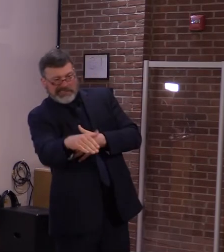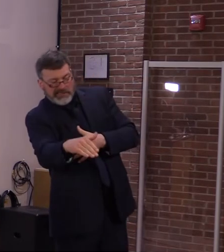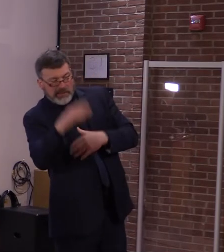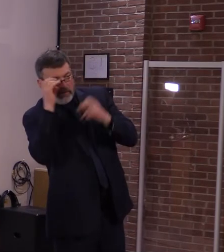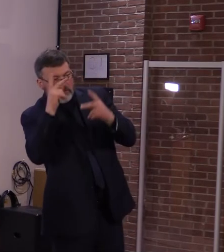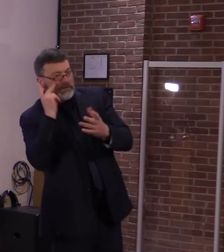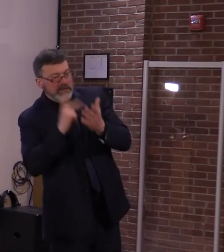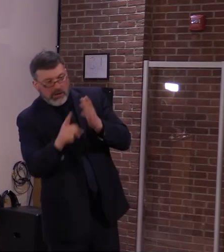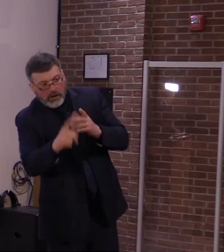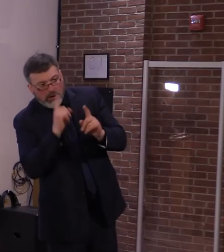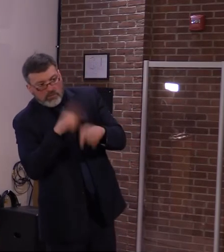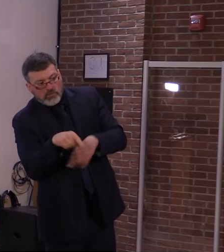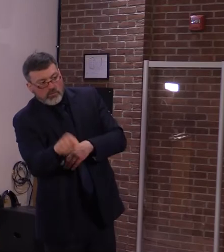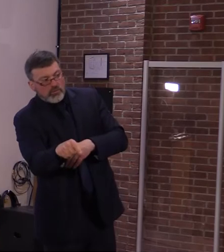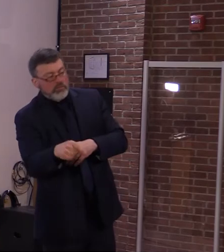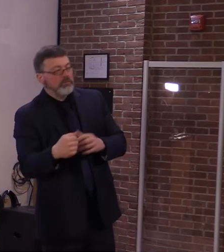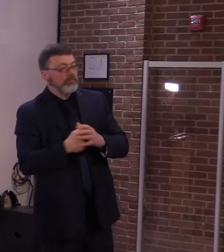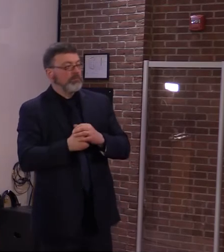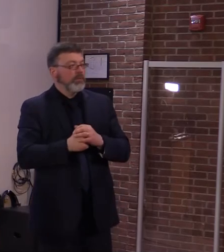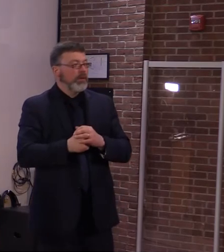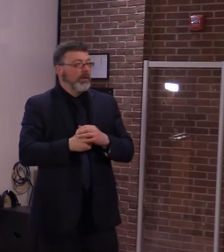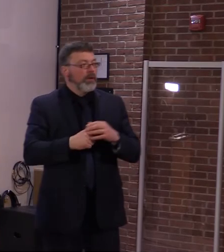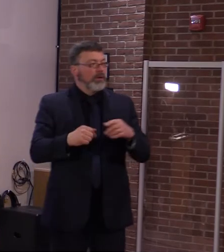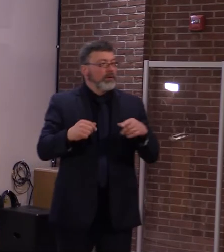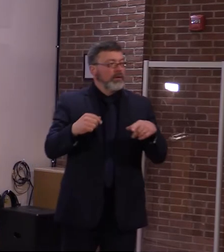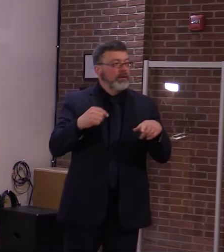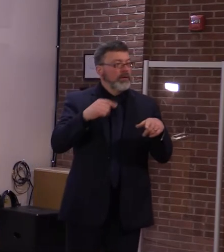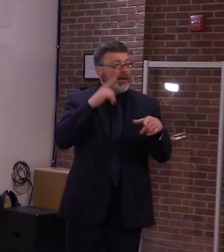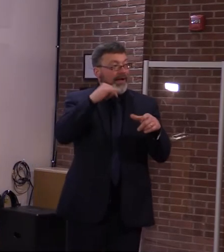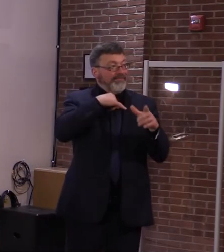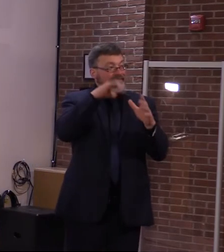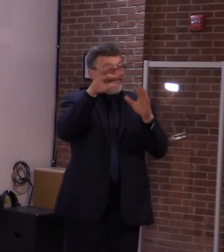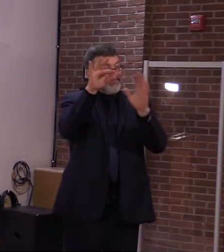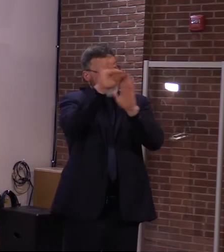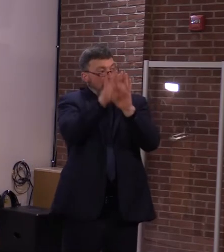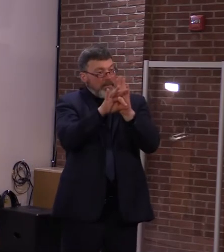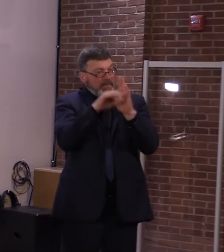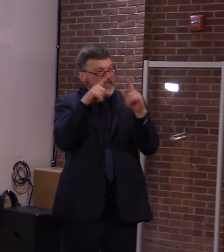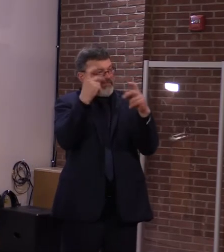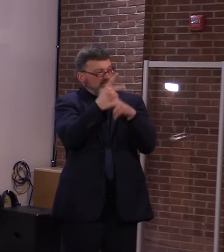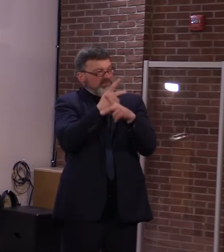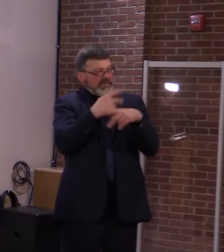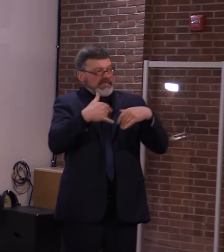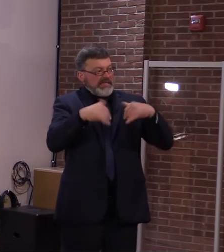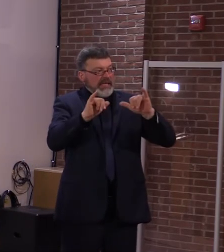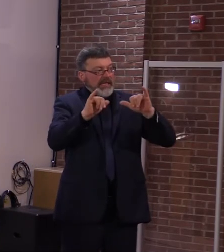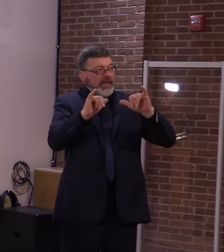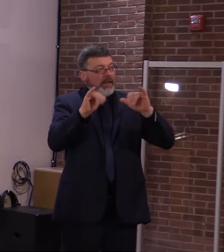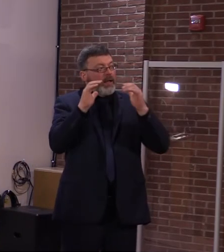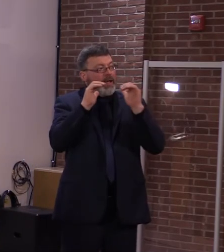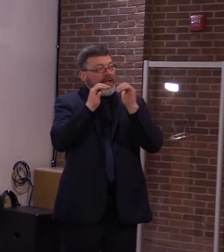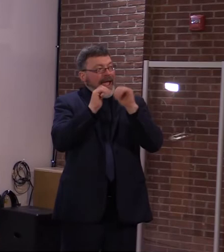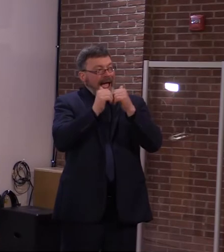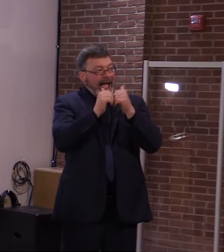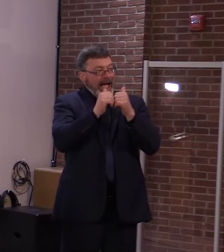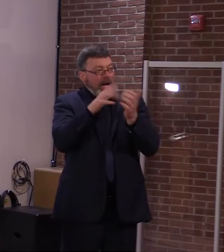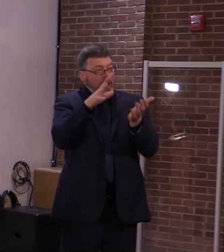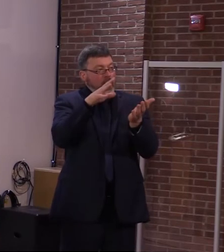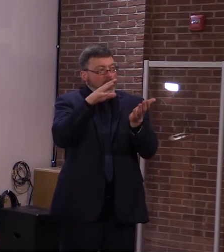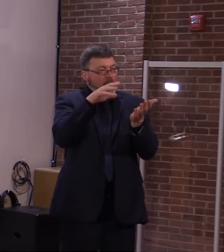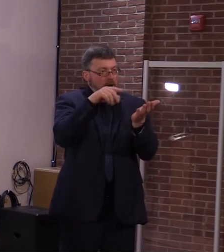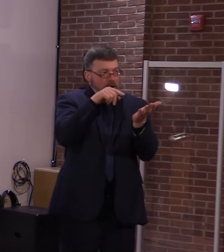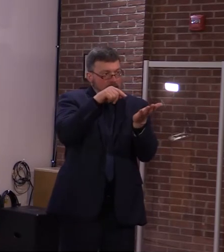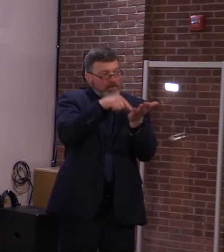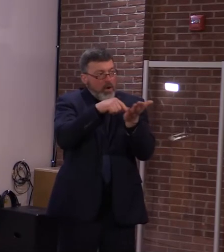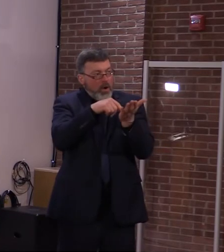person. Yeah, thank you, Governor. It's a complex study, and the implications are significant, and as